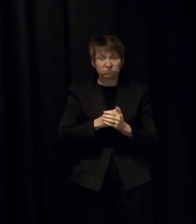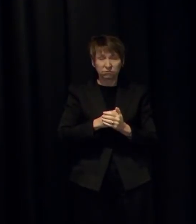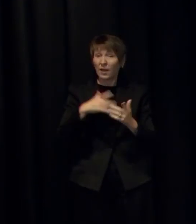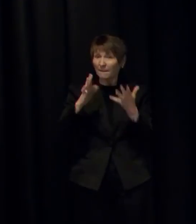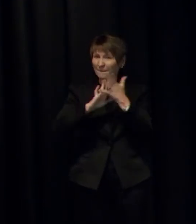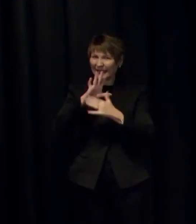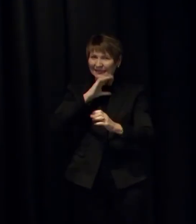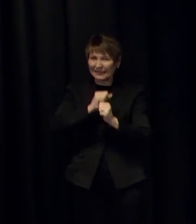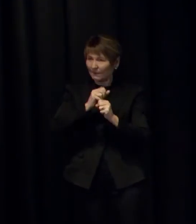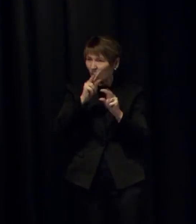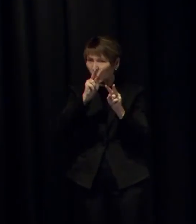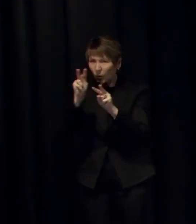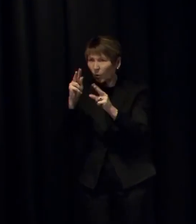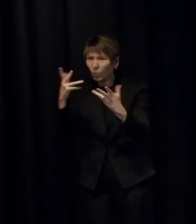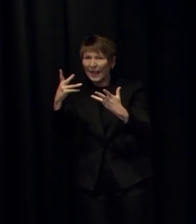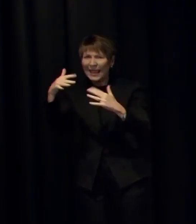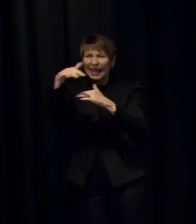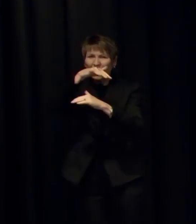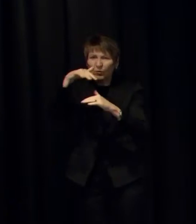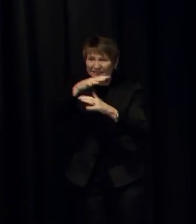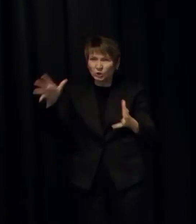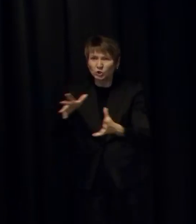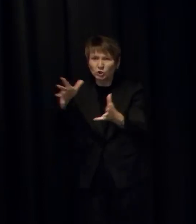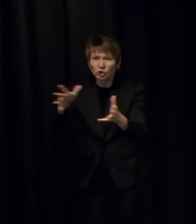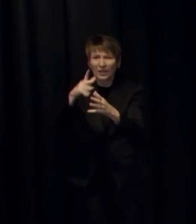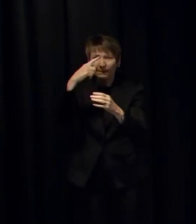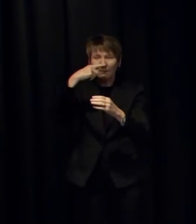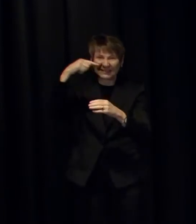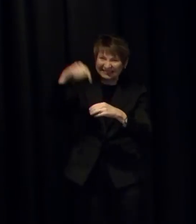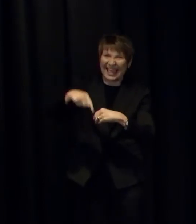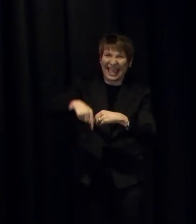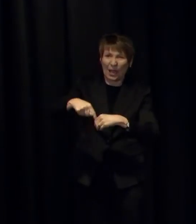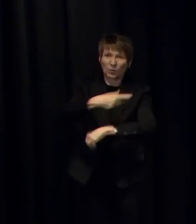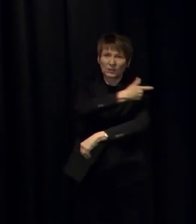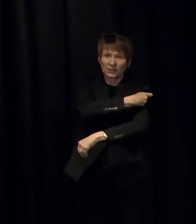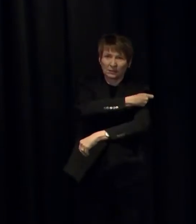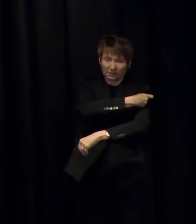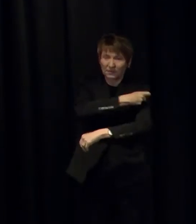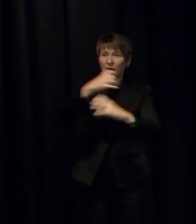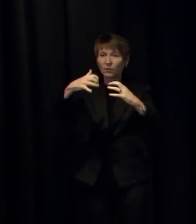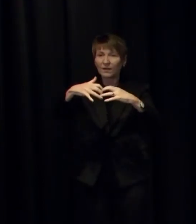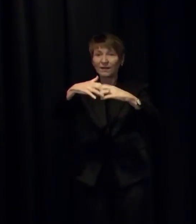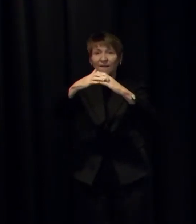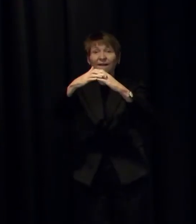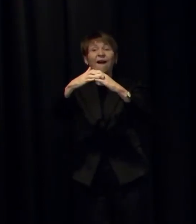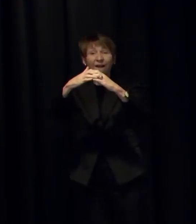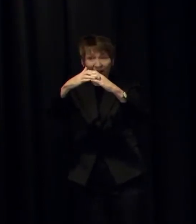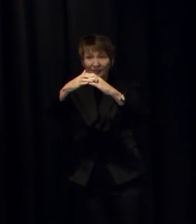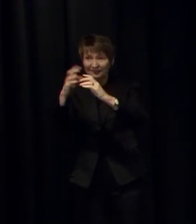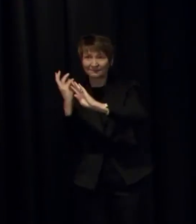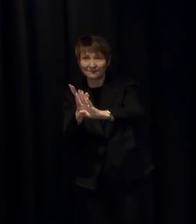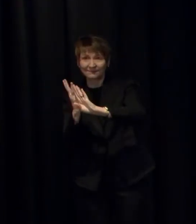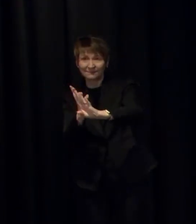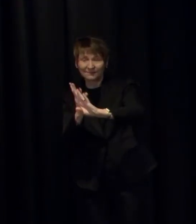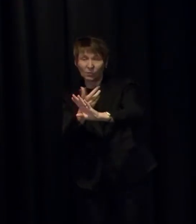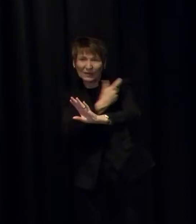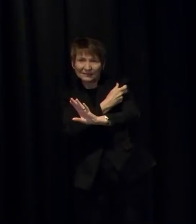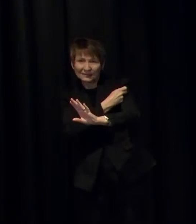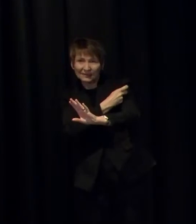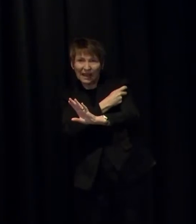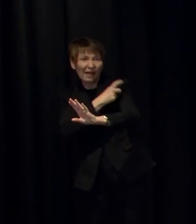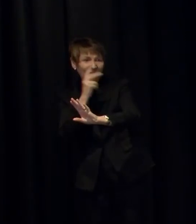team likes to call them, those little pop-up sites that happen in cafes and gyms and street corners. There'll